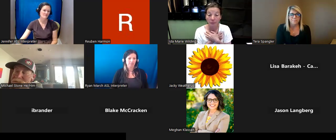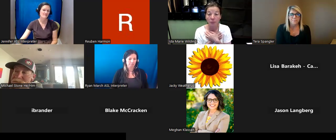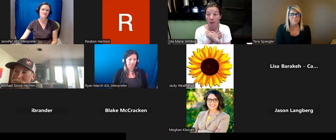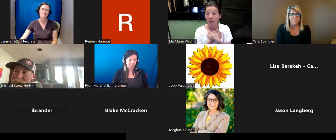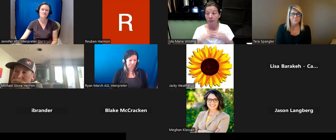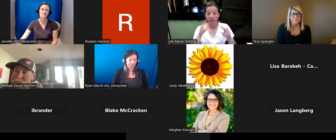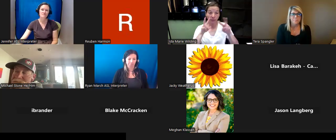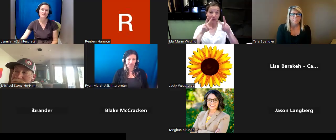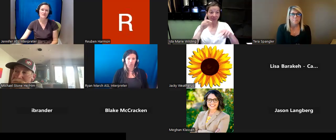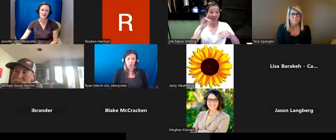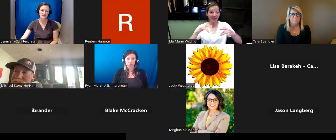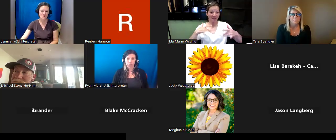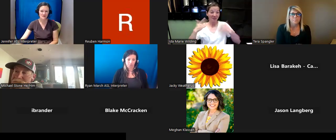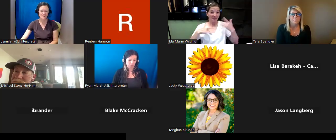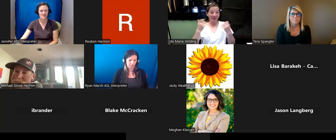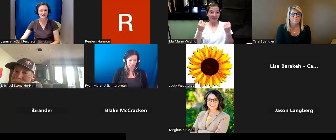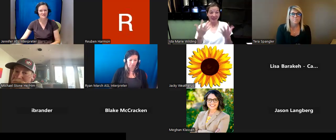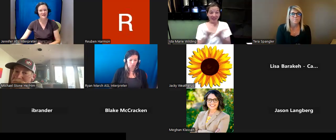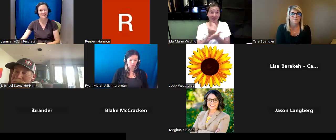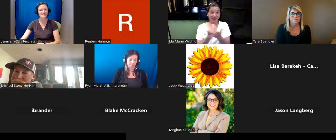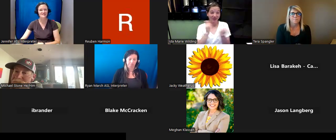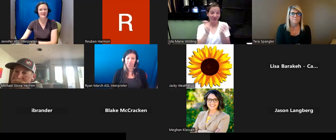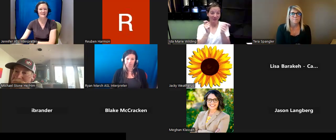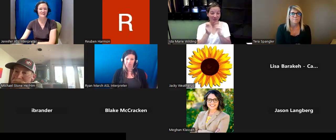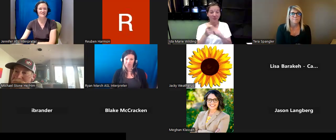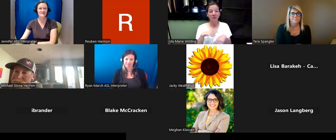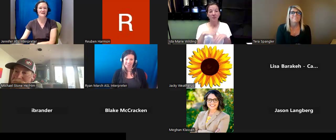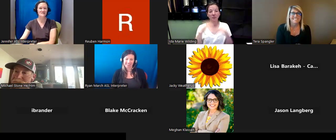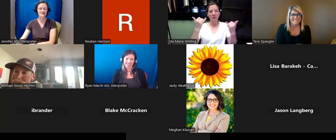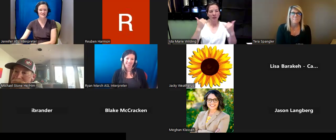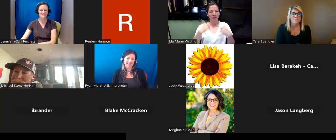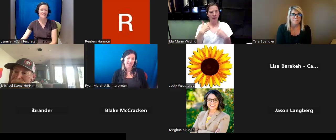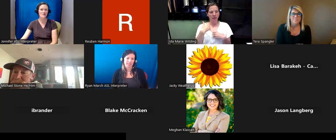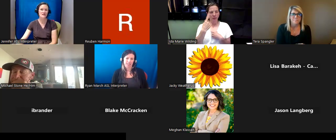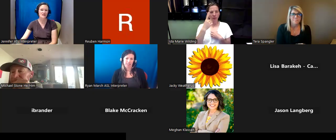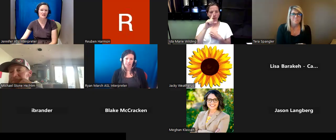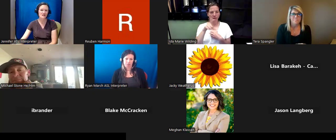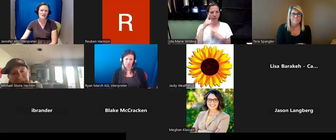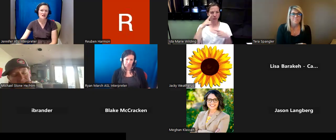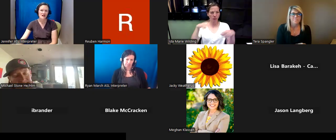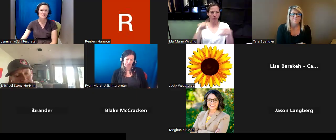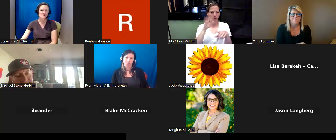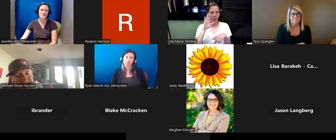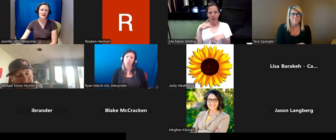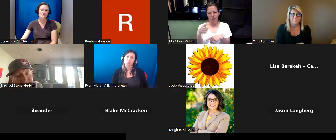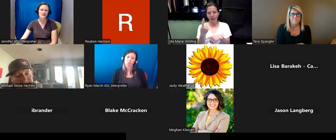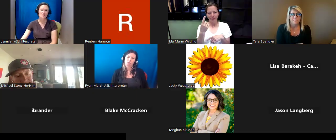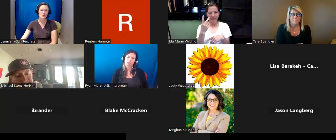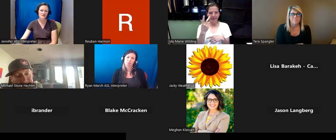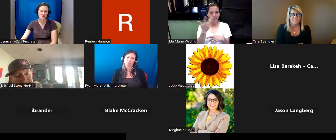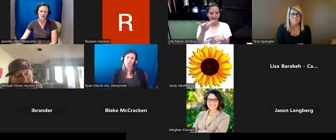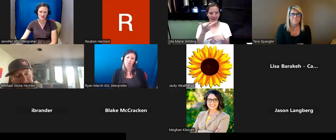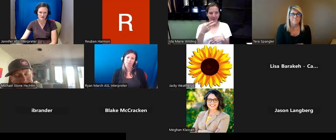Okay. Yep. Yeah. Okay. Look forward to that. That's exciting. There's a lot of new changes happening. I do have